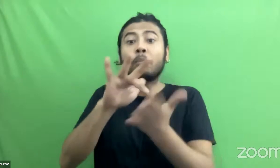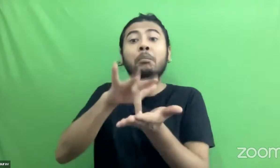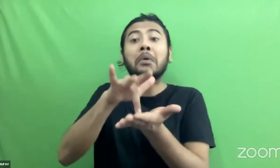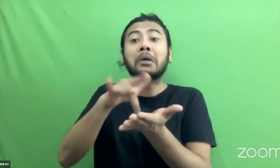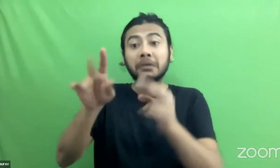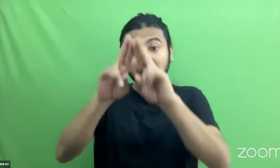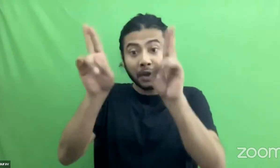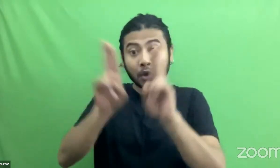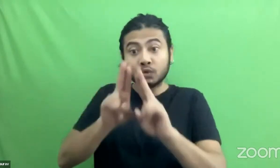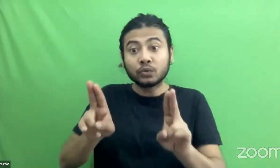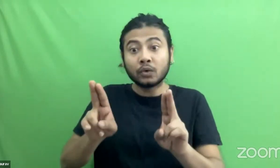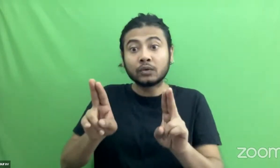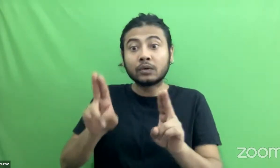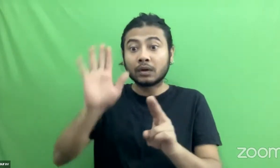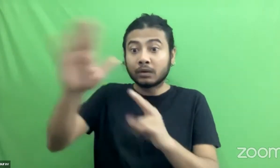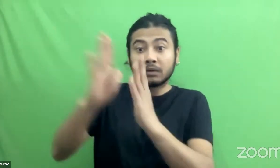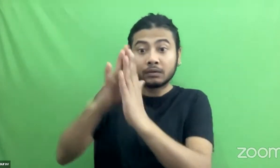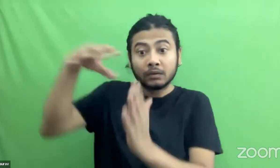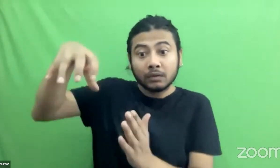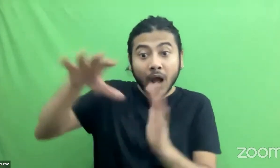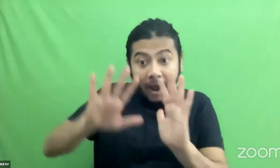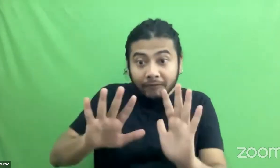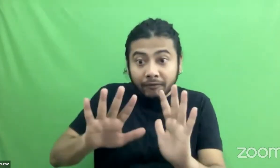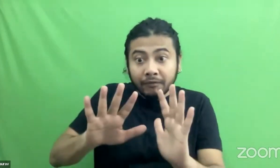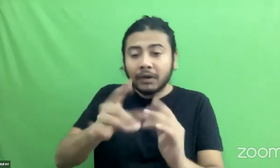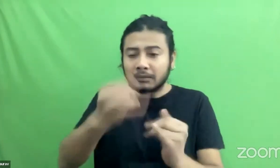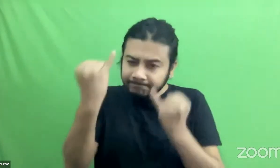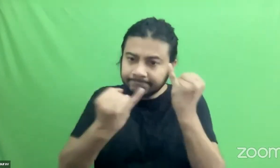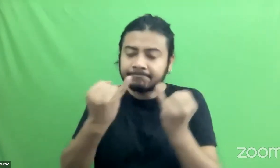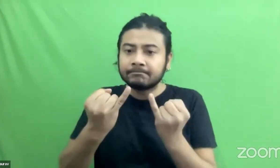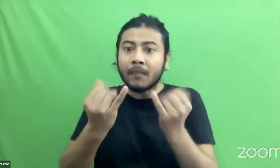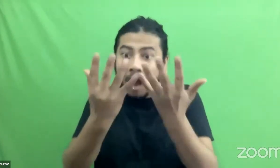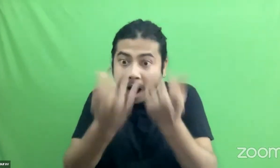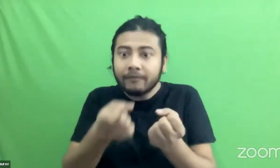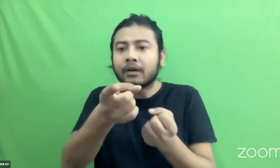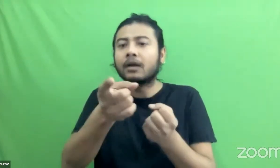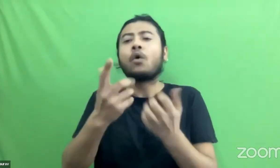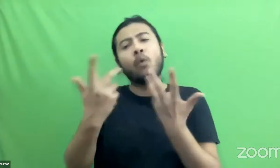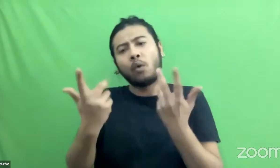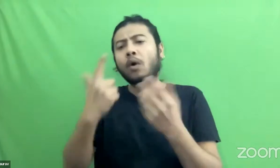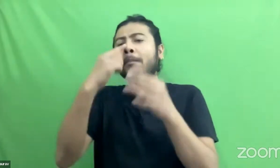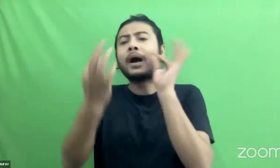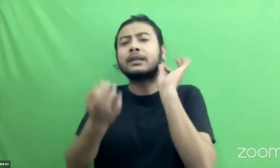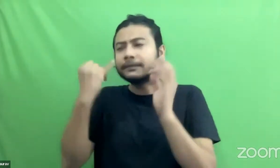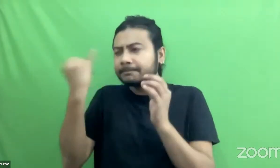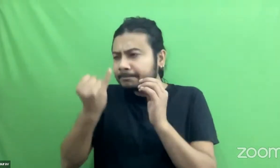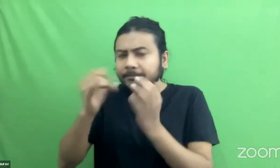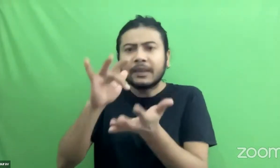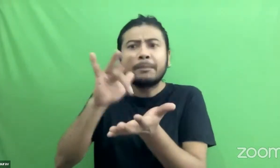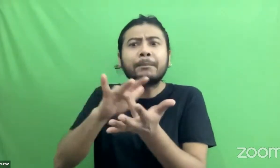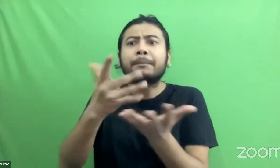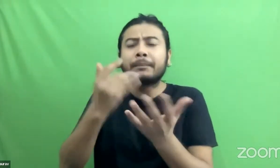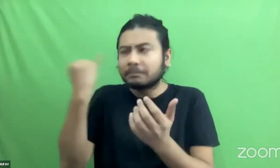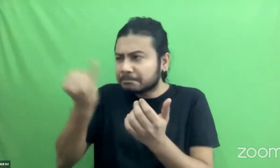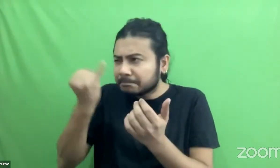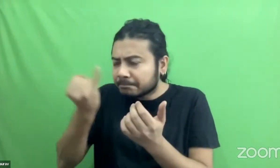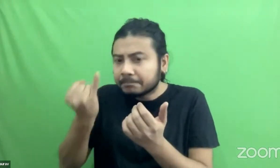time and do some service there. Next month we have Janmashtami coming. So that way we are praying to Radharani. That is why